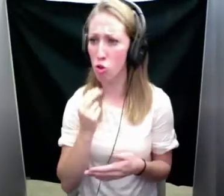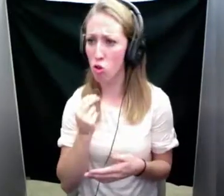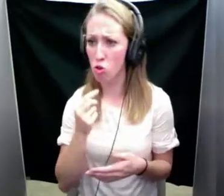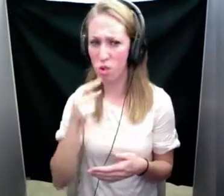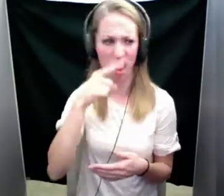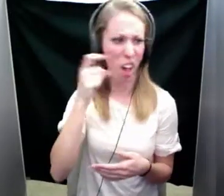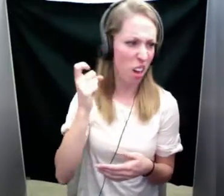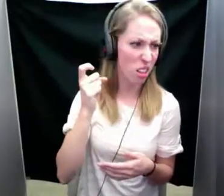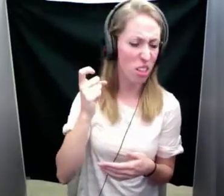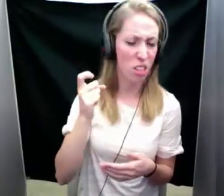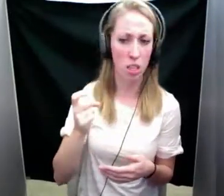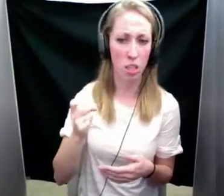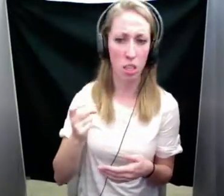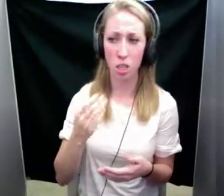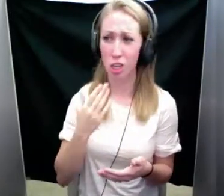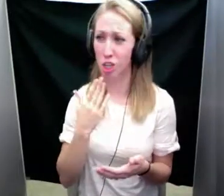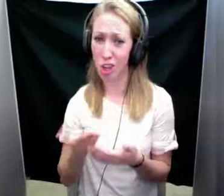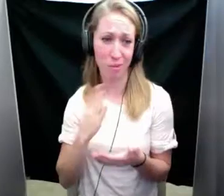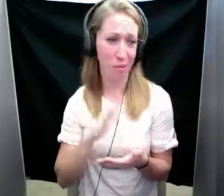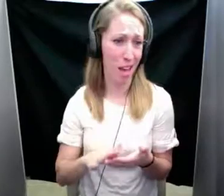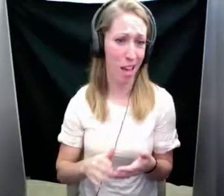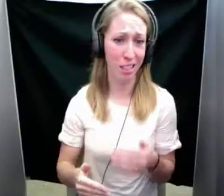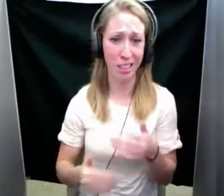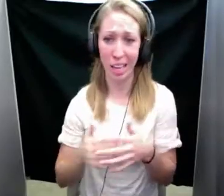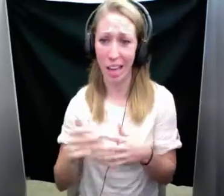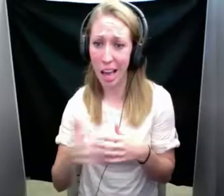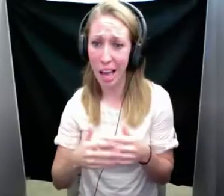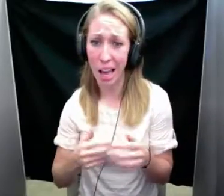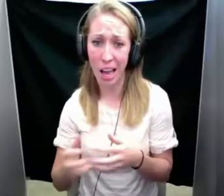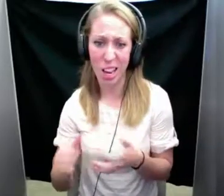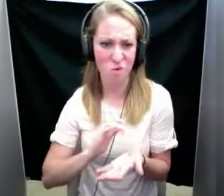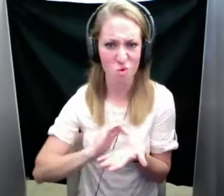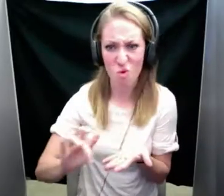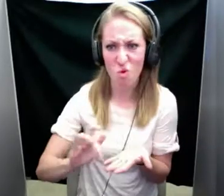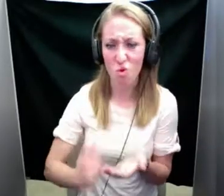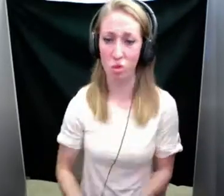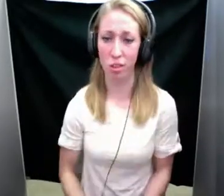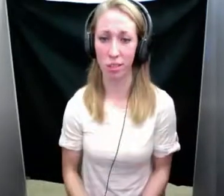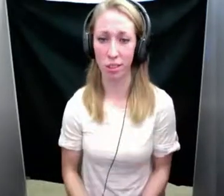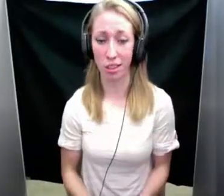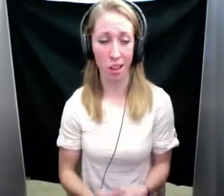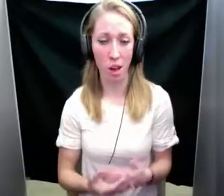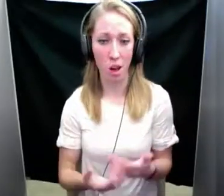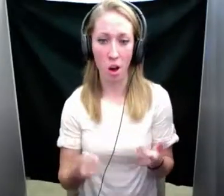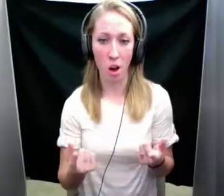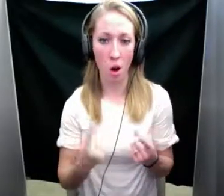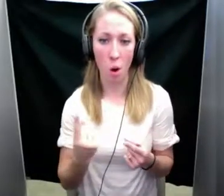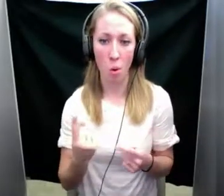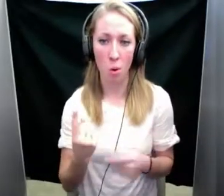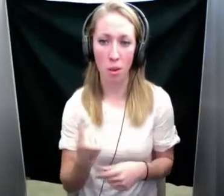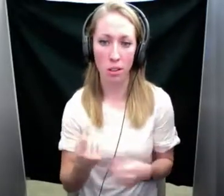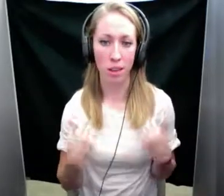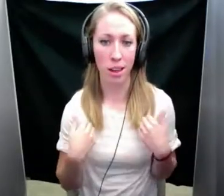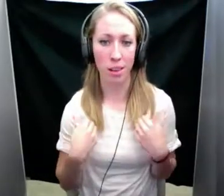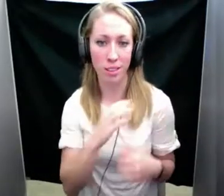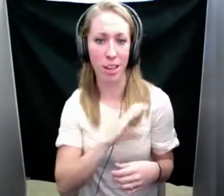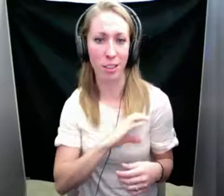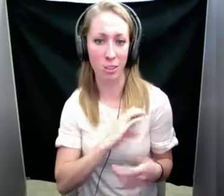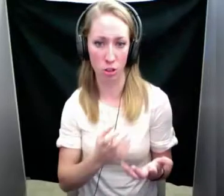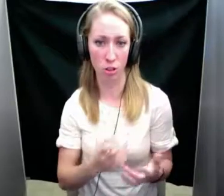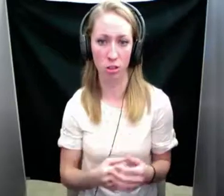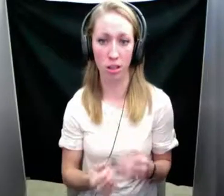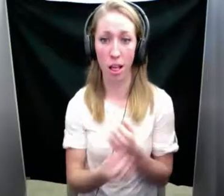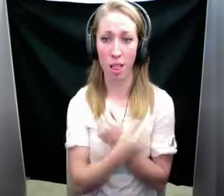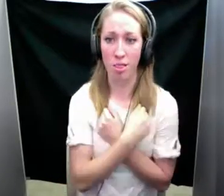or kind, you're either generous or not. Love always conquers hate. Greed is contrasted with